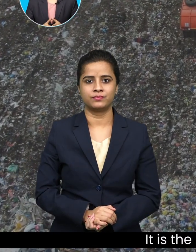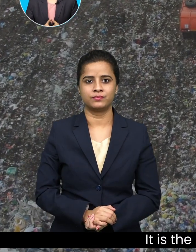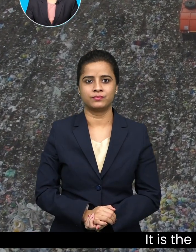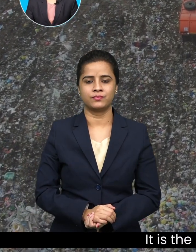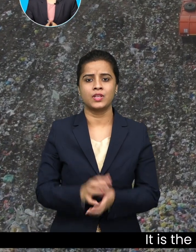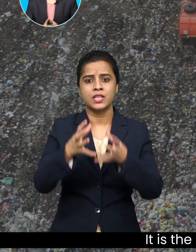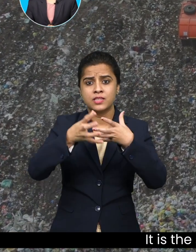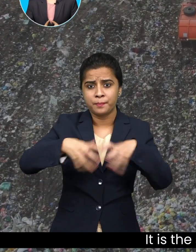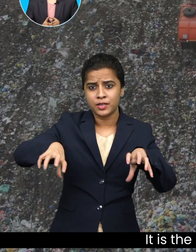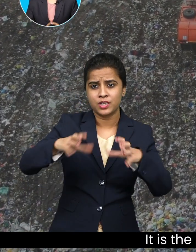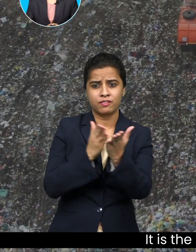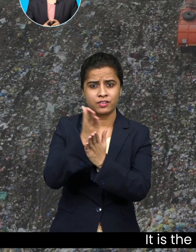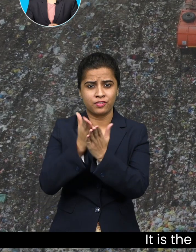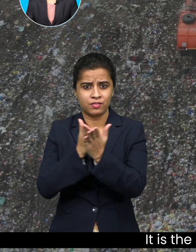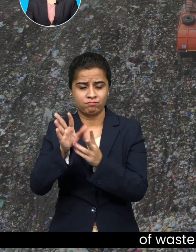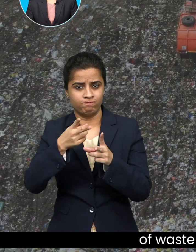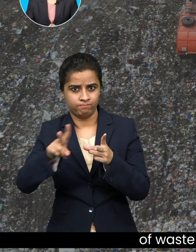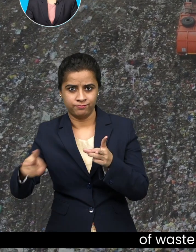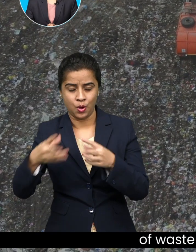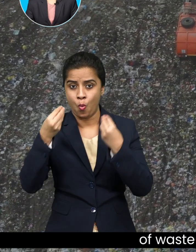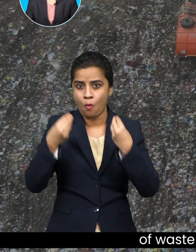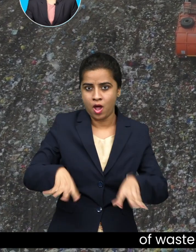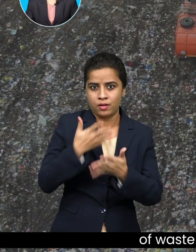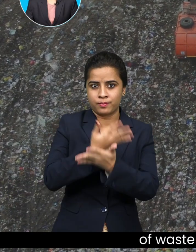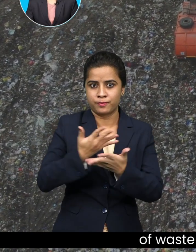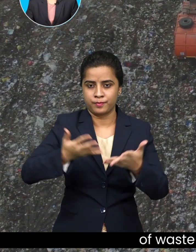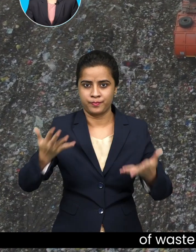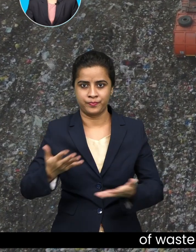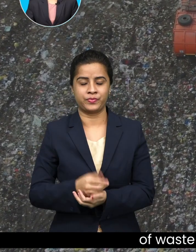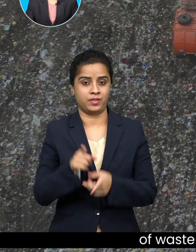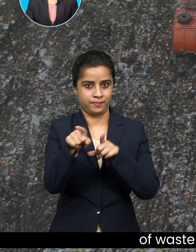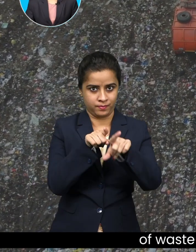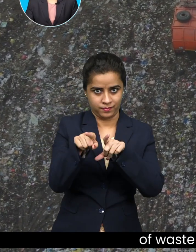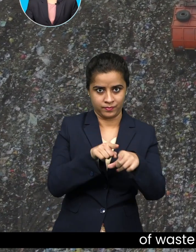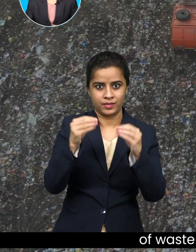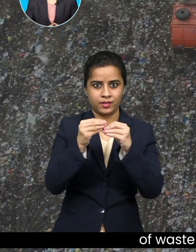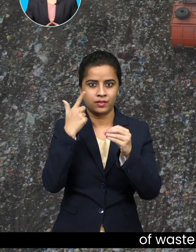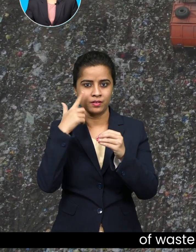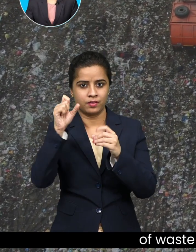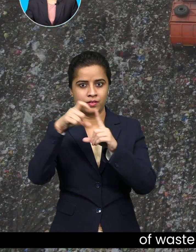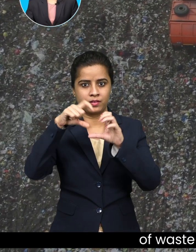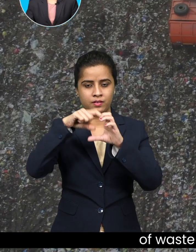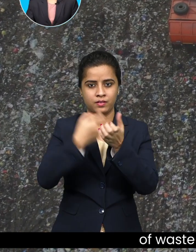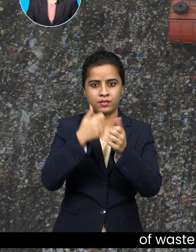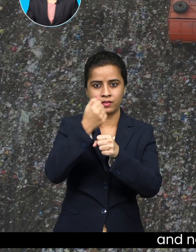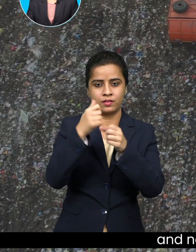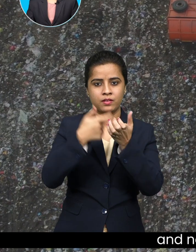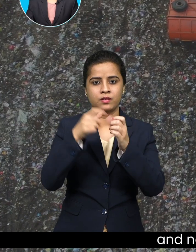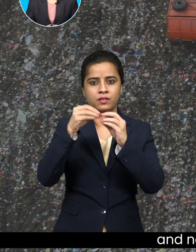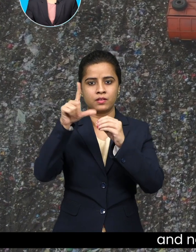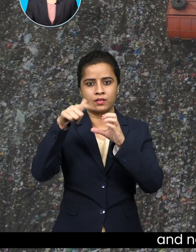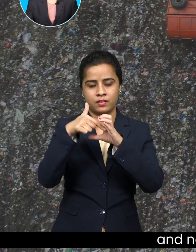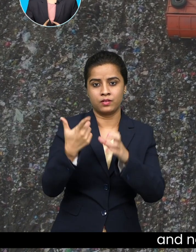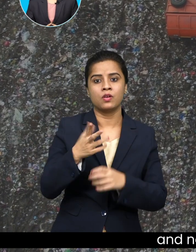It is the separation of different types of waste materials like biodegradable